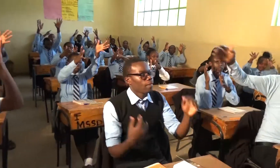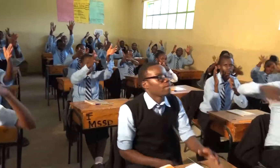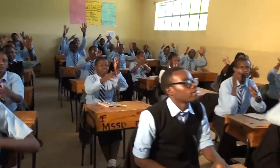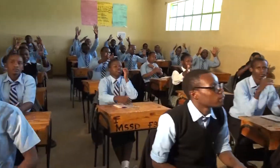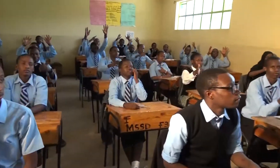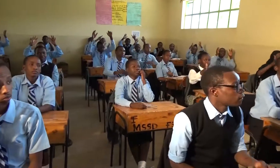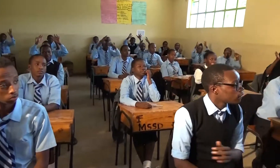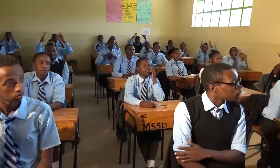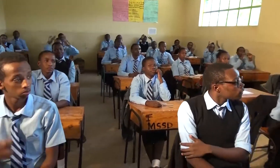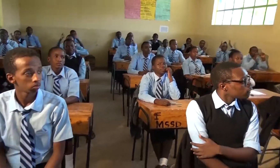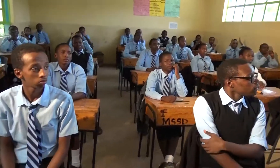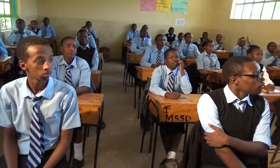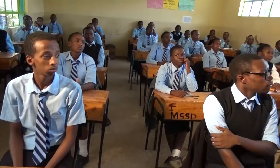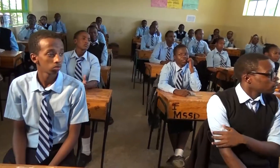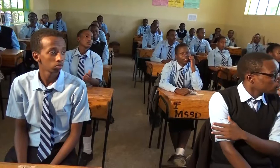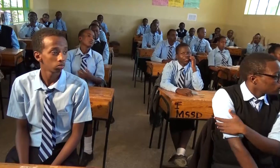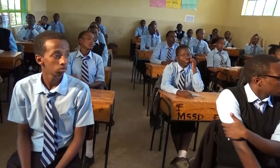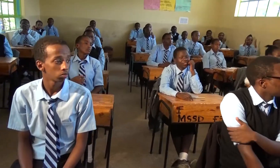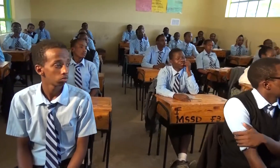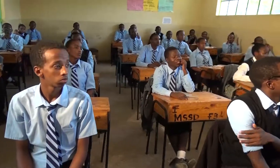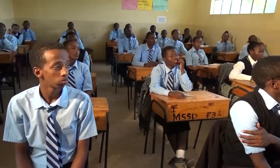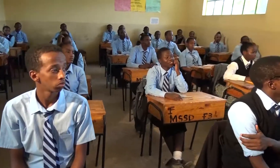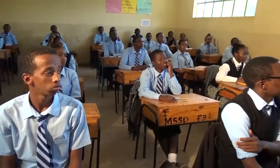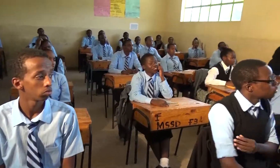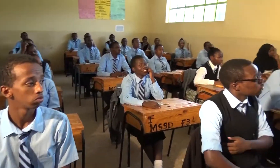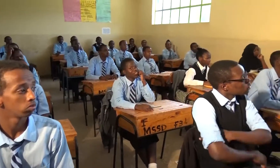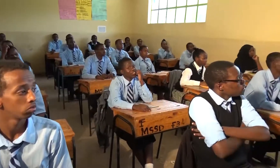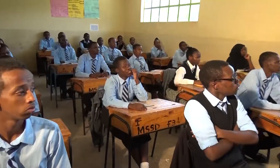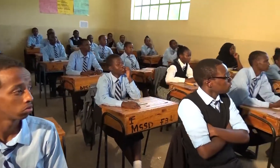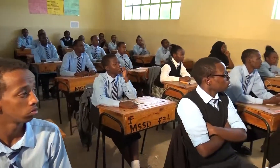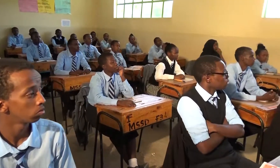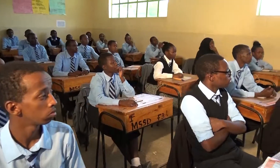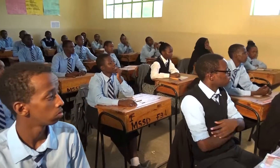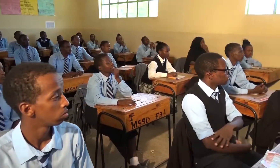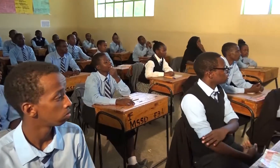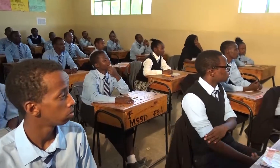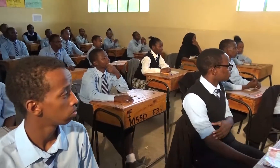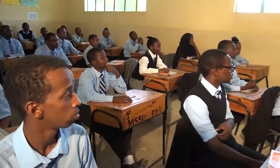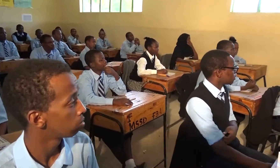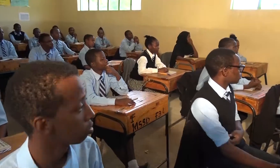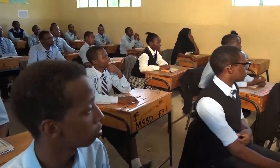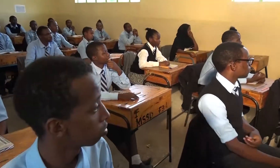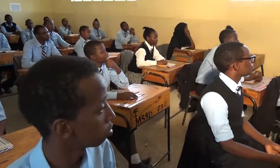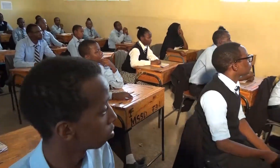So now we know which responsibility man named this one had in the story.